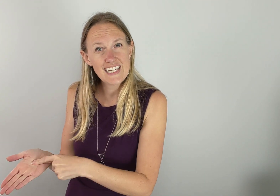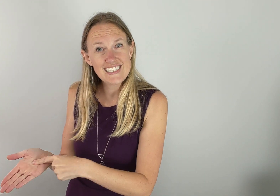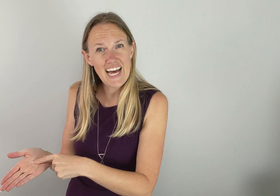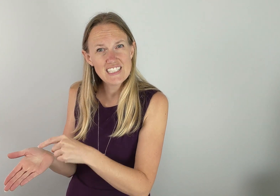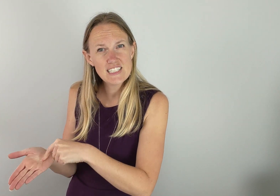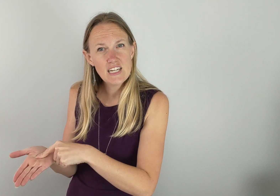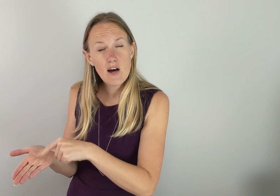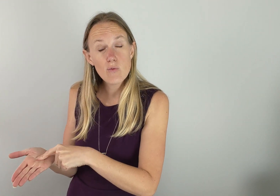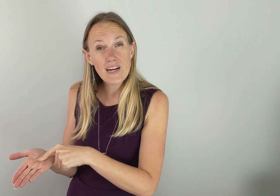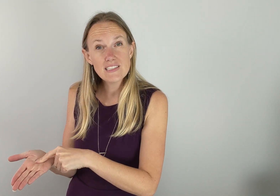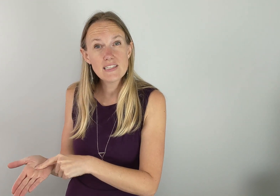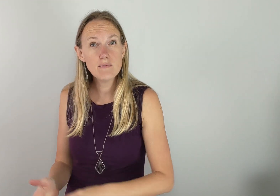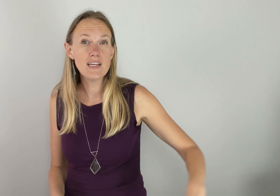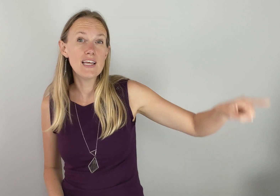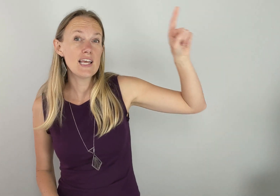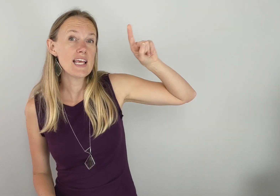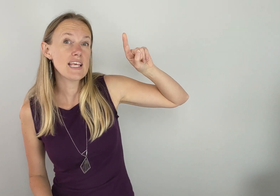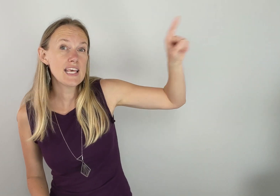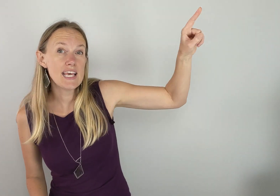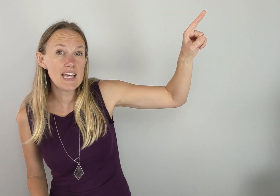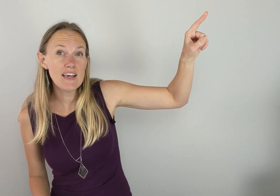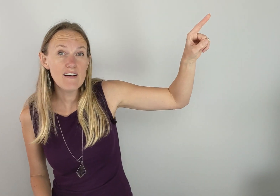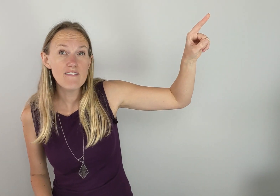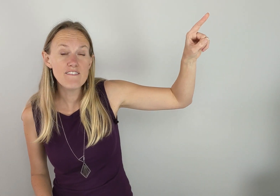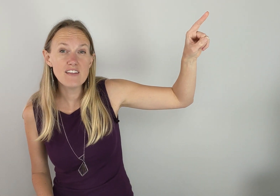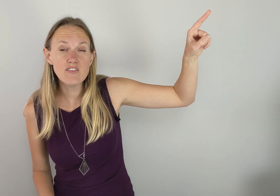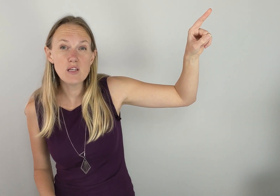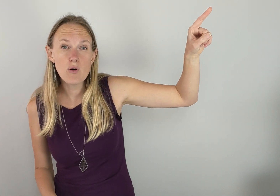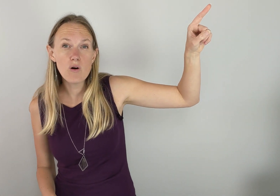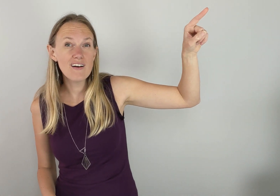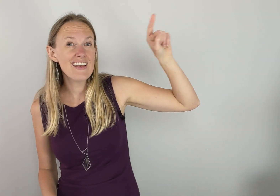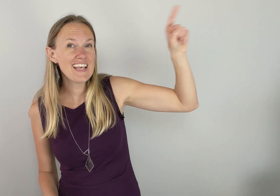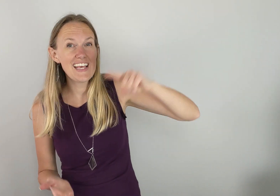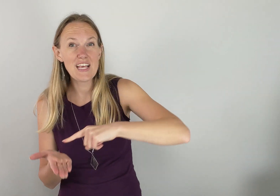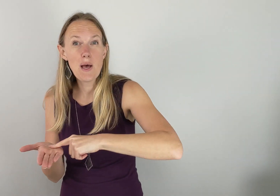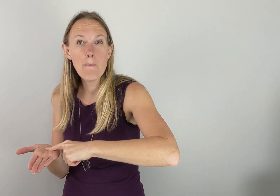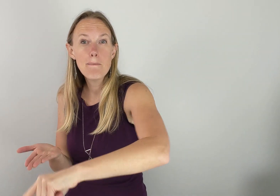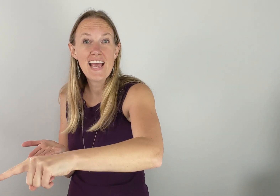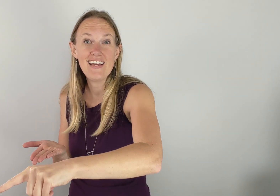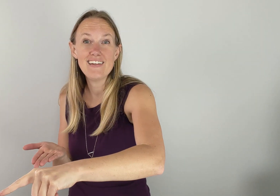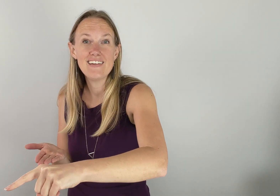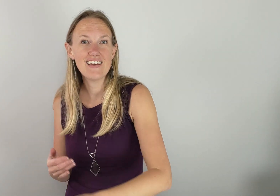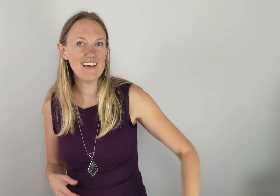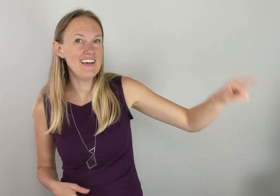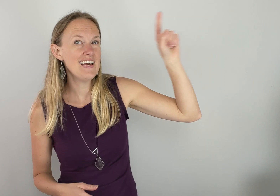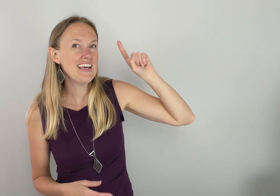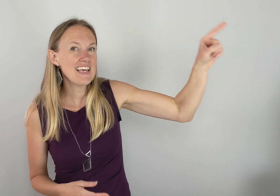a debt, a ransom. He faithfully bore, he paid, okay?